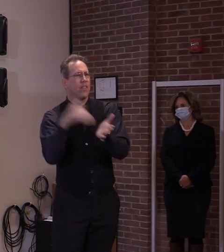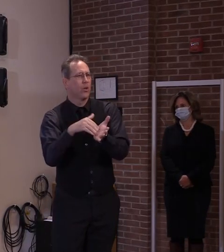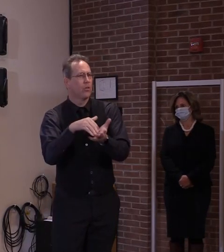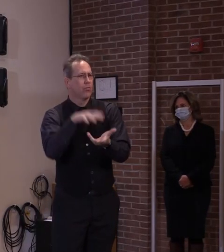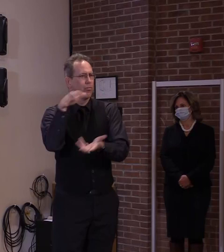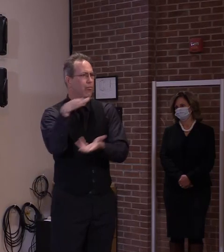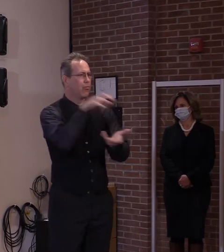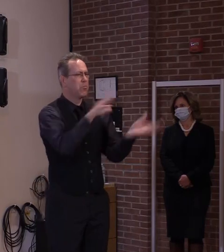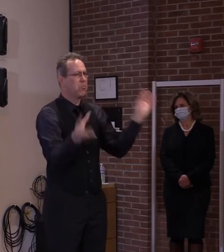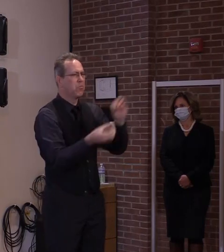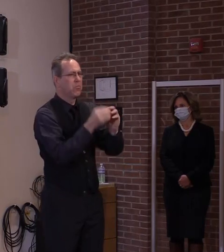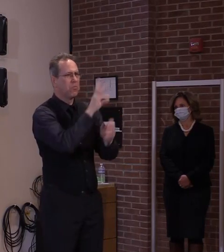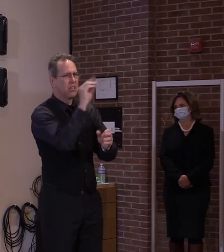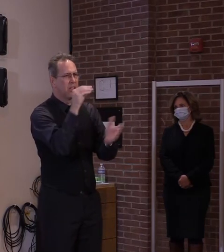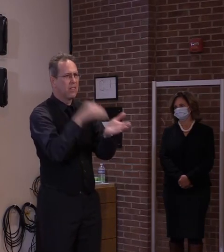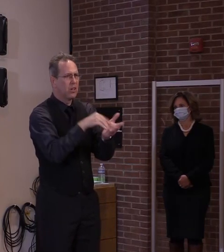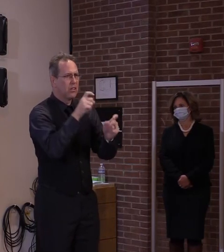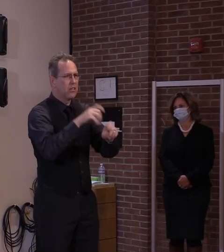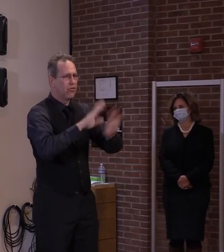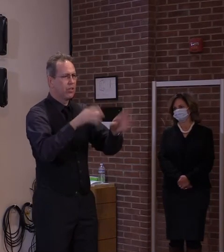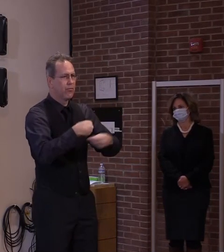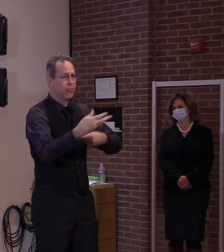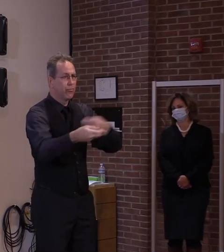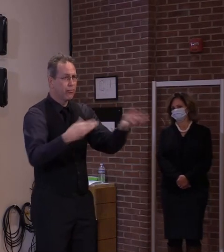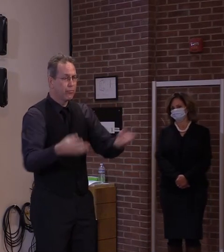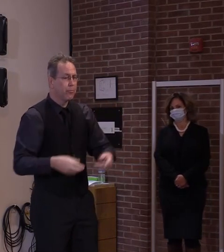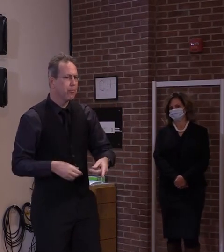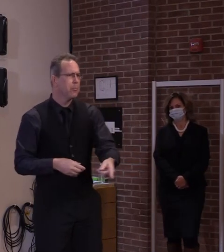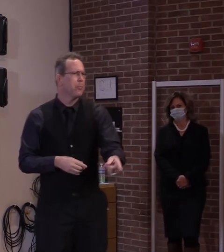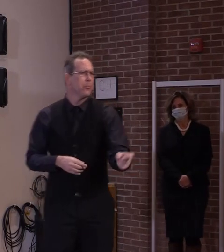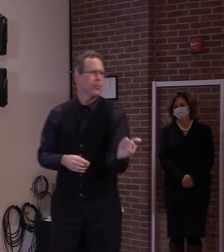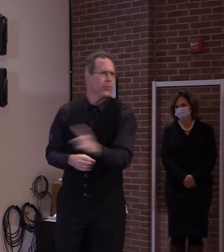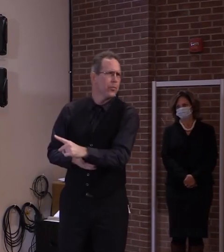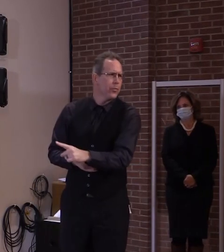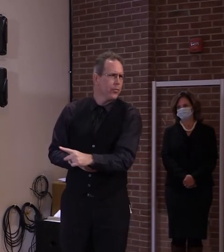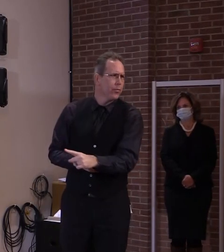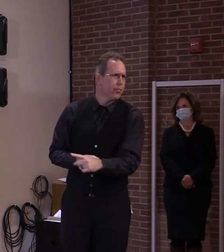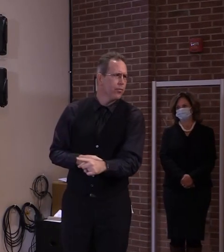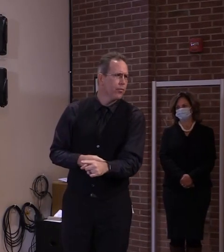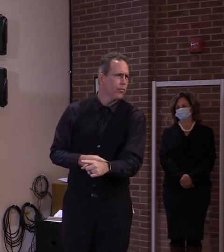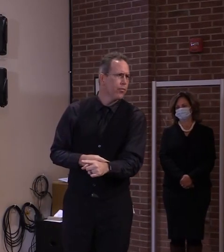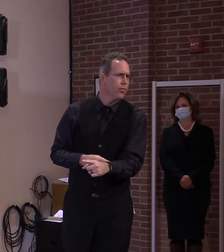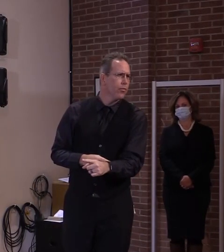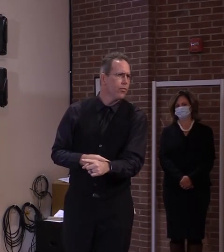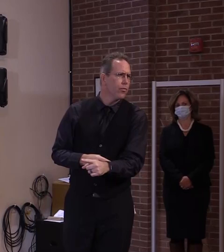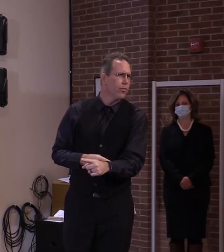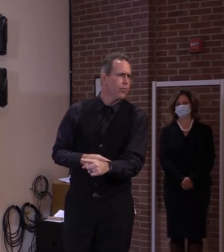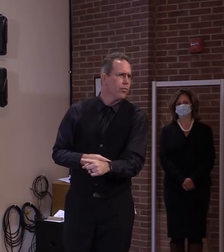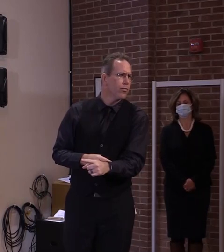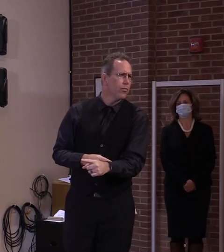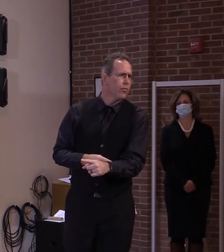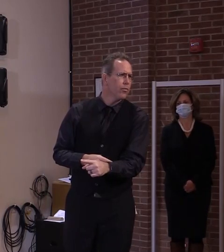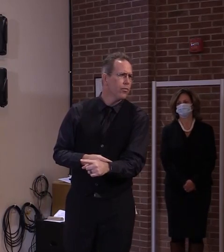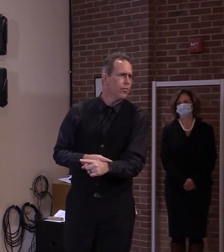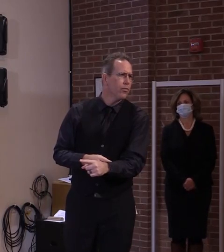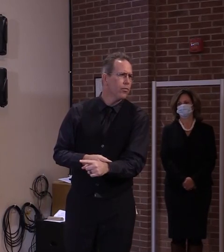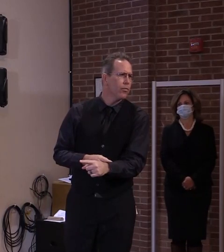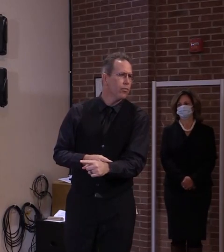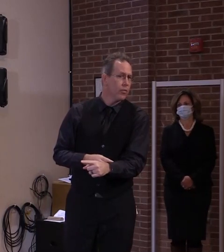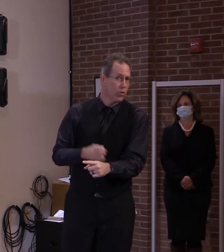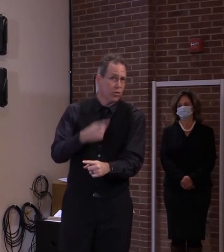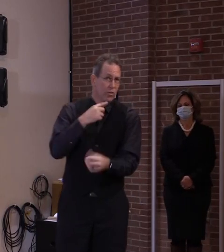Okay, so for these 2 days, we're expecting we have about 60,000 tests About 60,000. Different types, but about